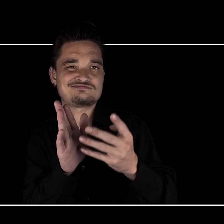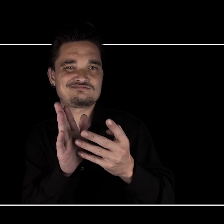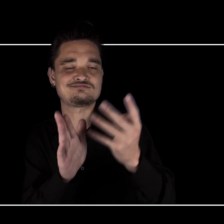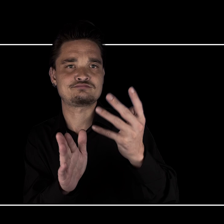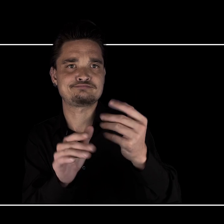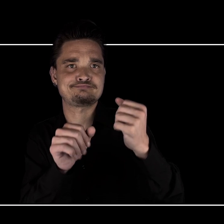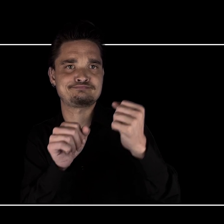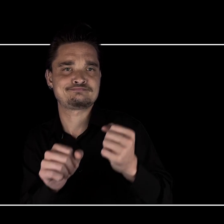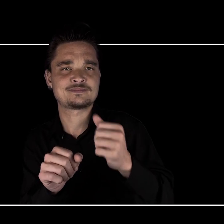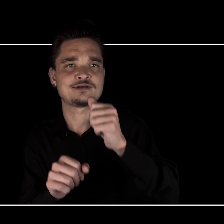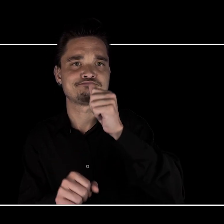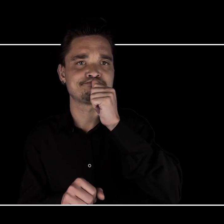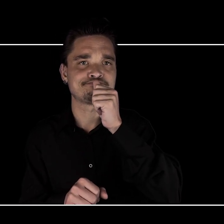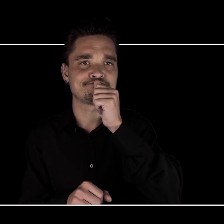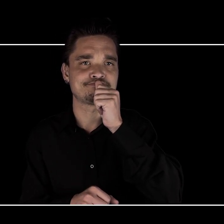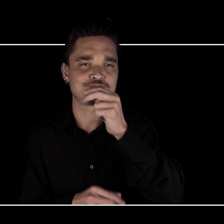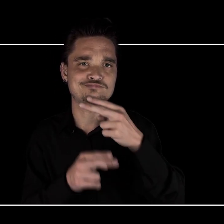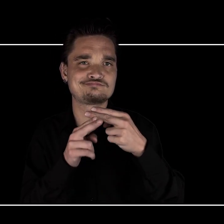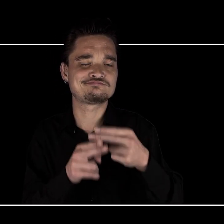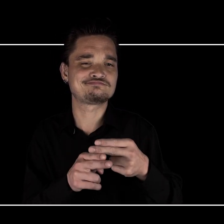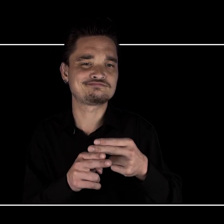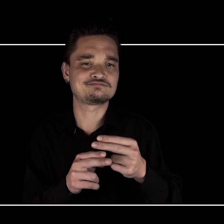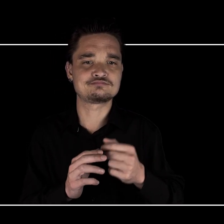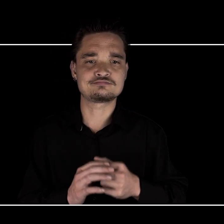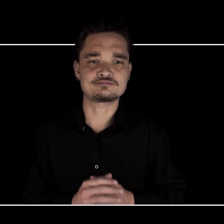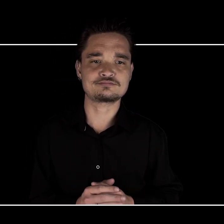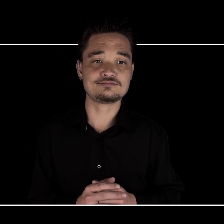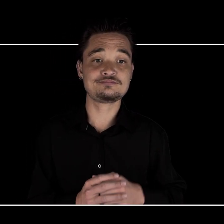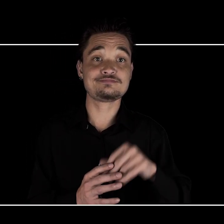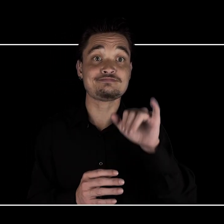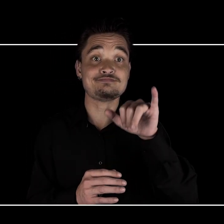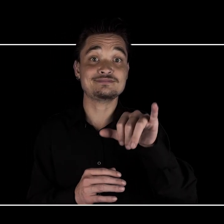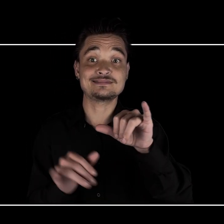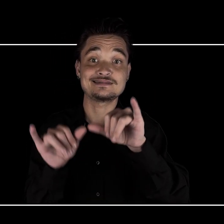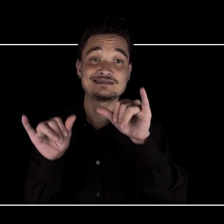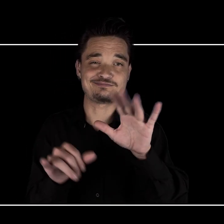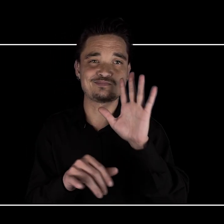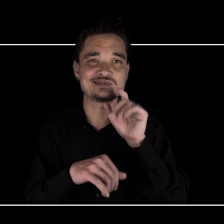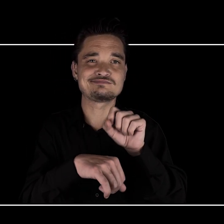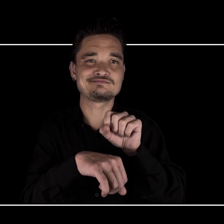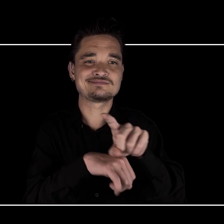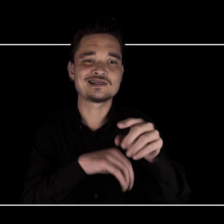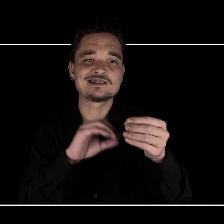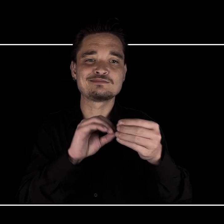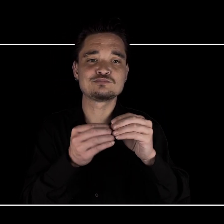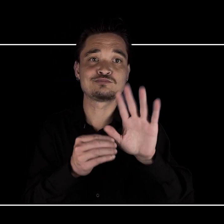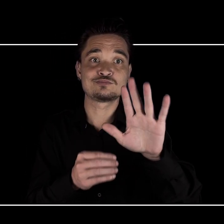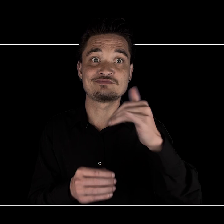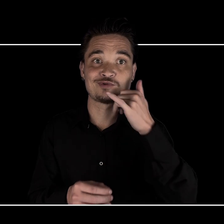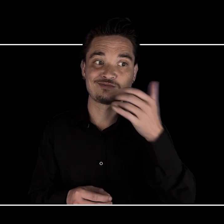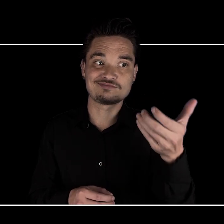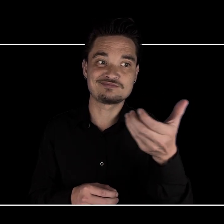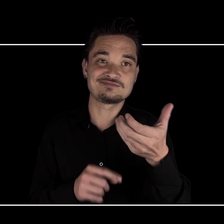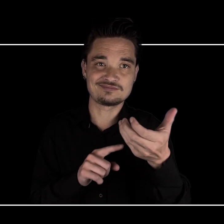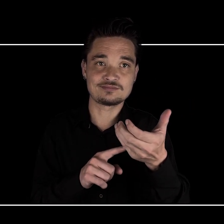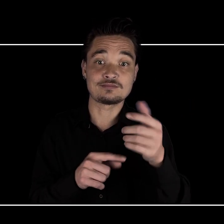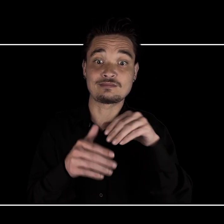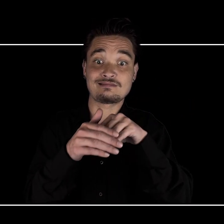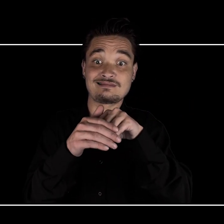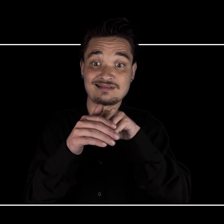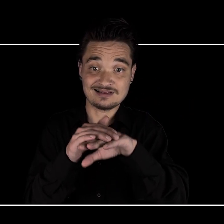multi-factor authentication. The system will text your phone a code each time you log into your